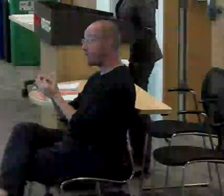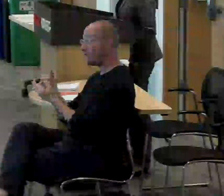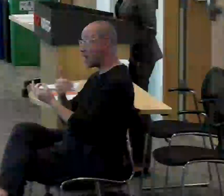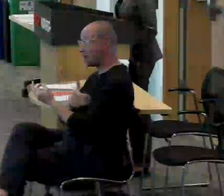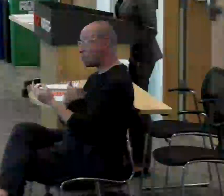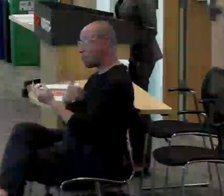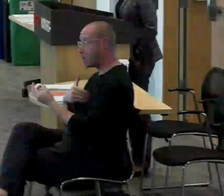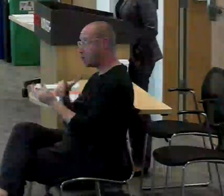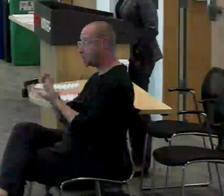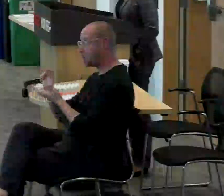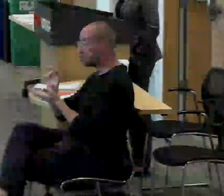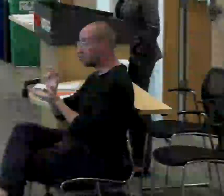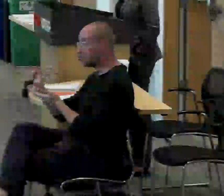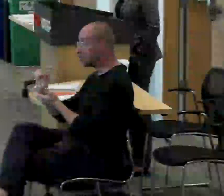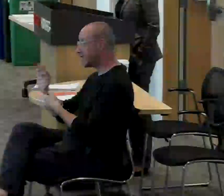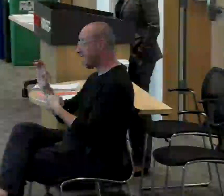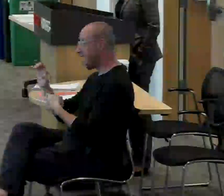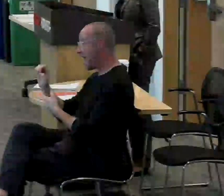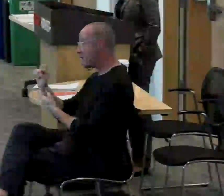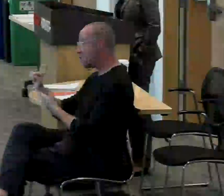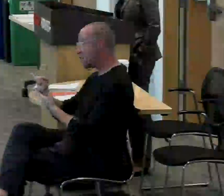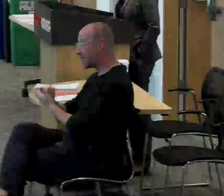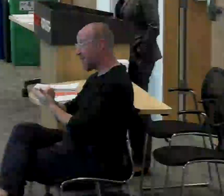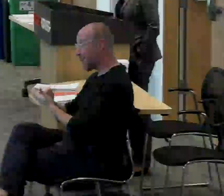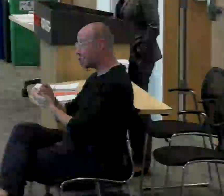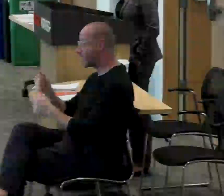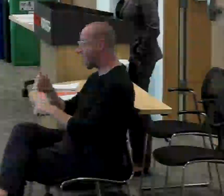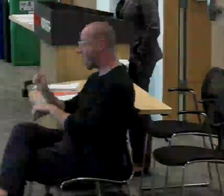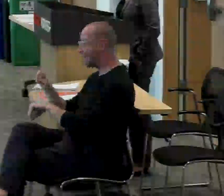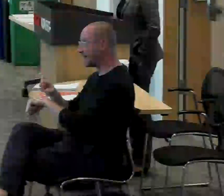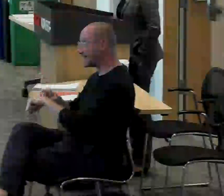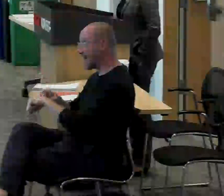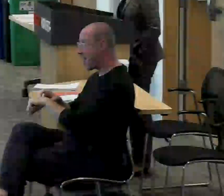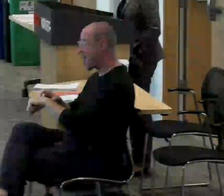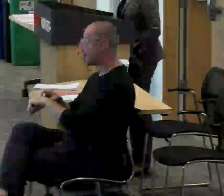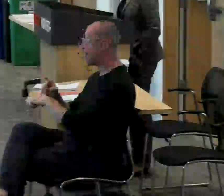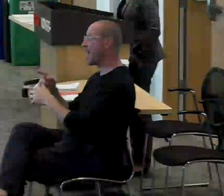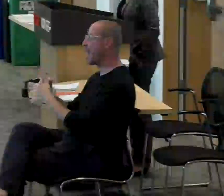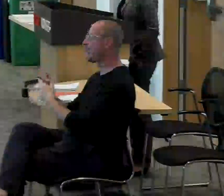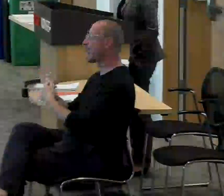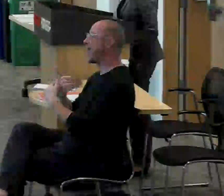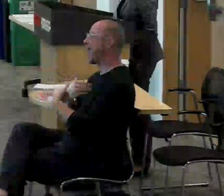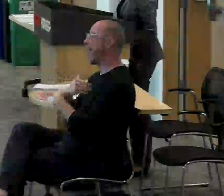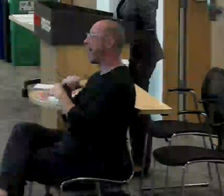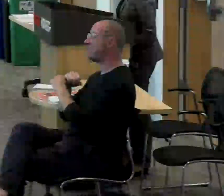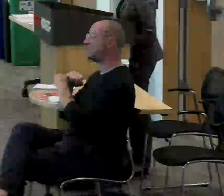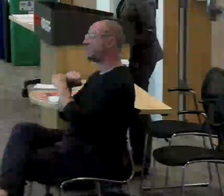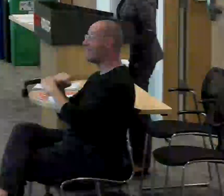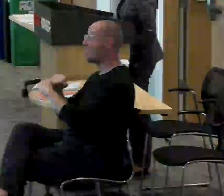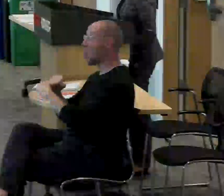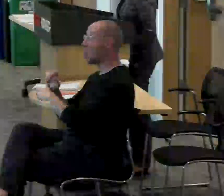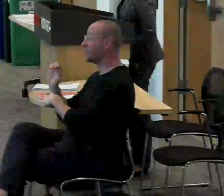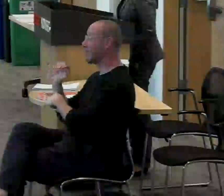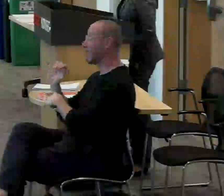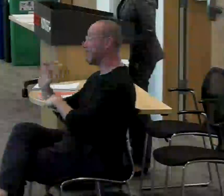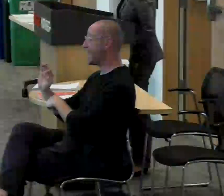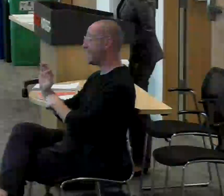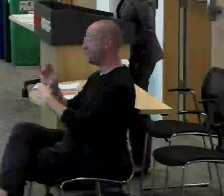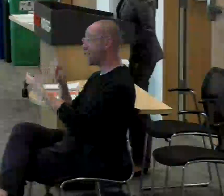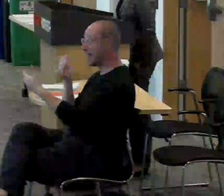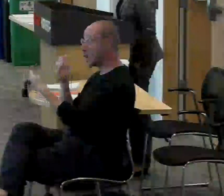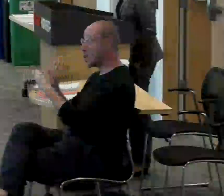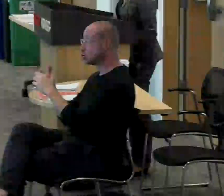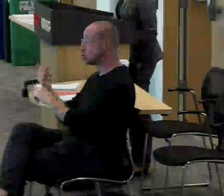time. Safeguards are in place to make sure that, if you're getting close to the $14,000 annual limit or the $100,000 limit in a handful of